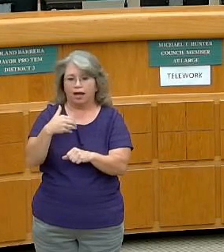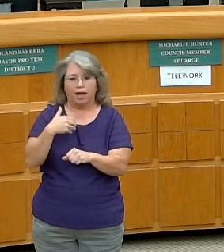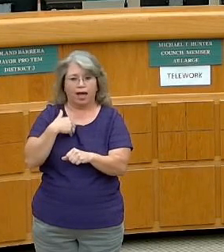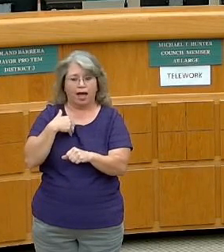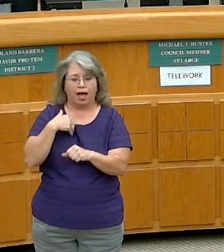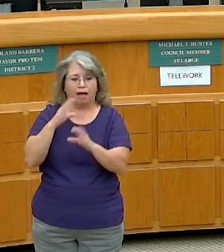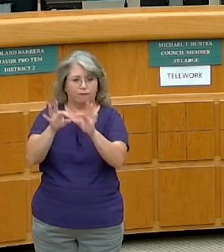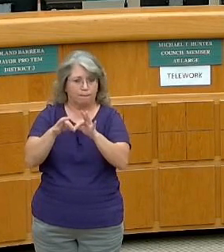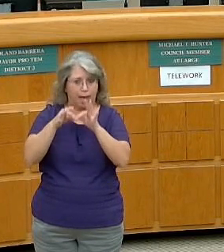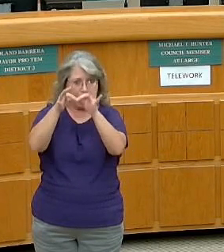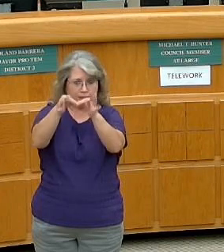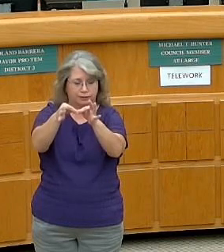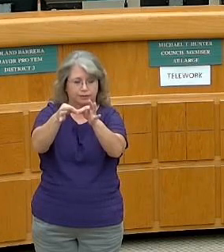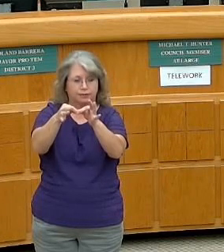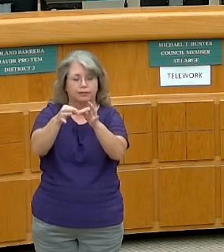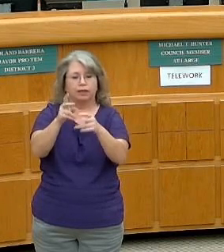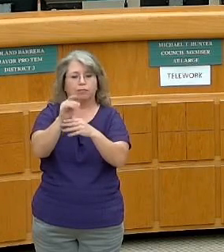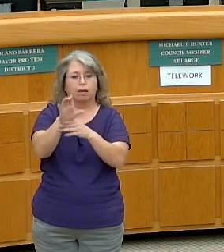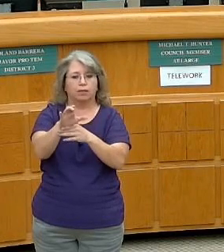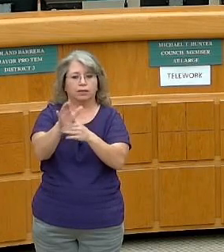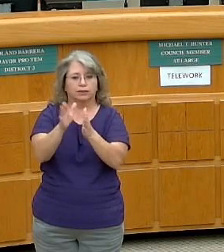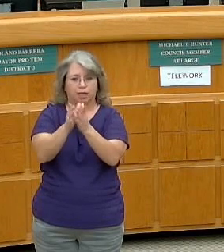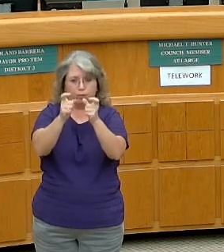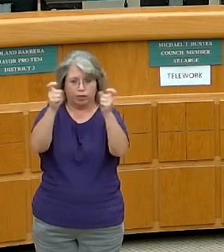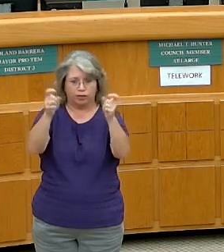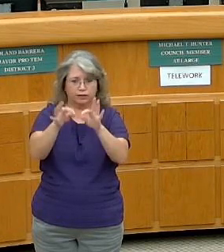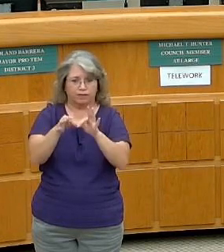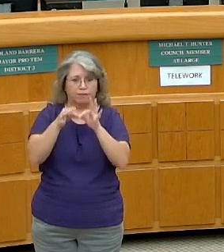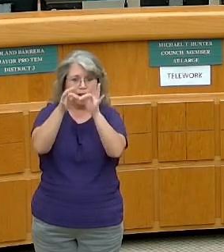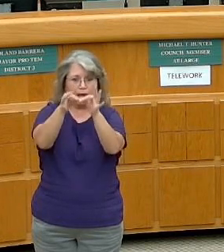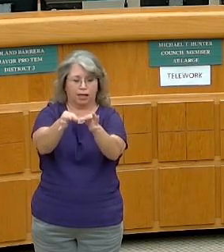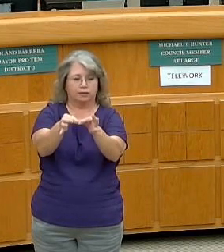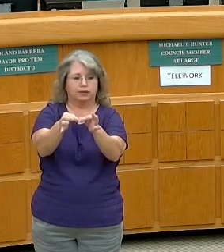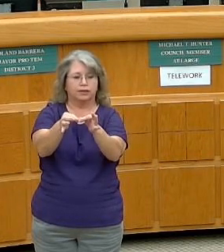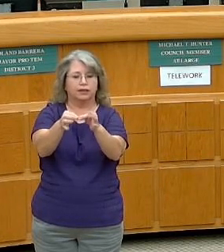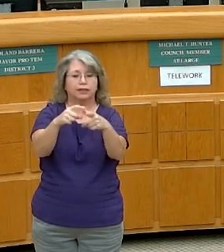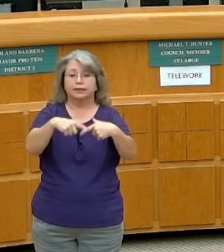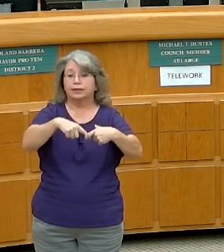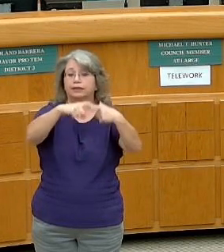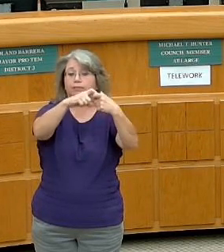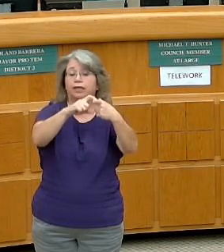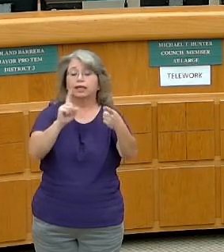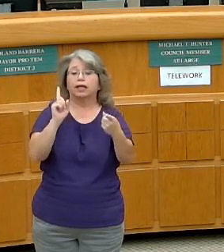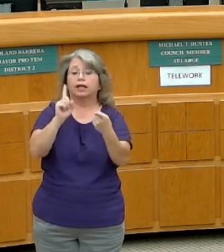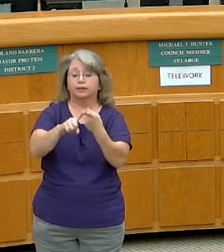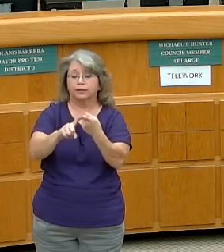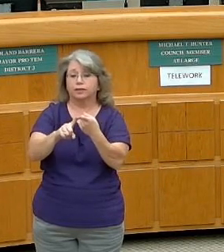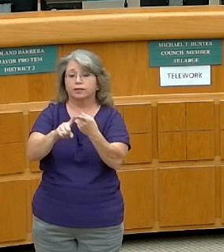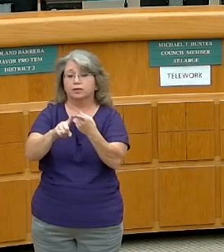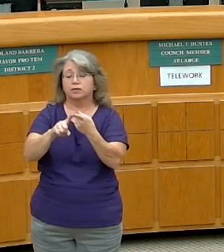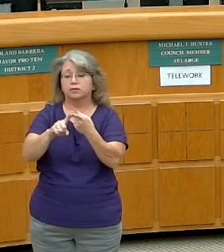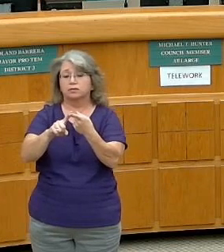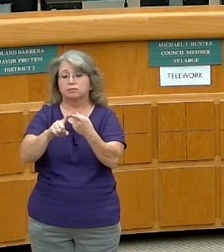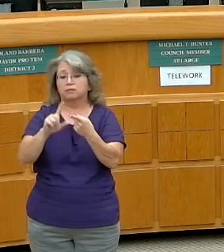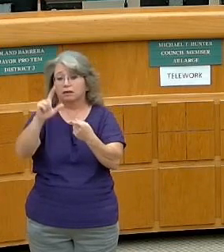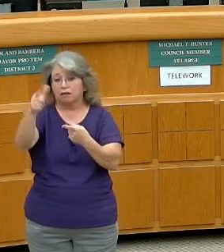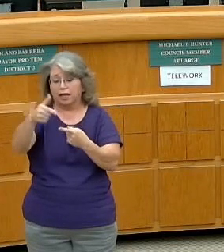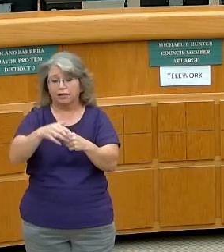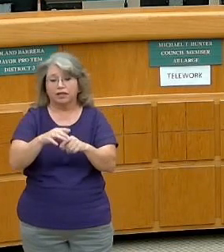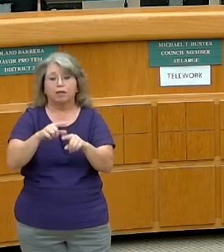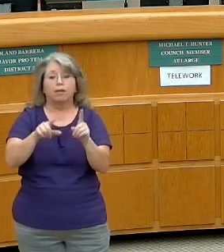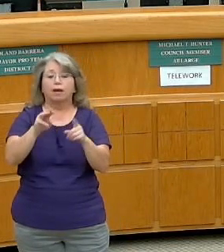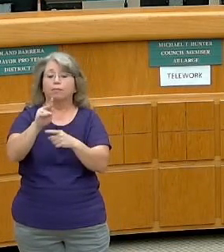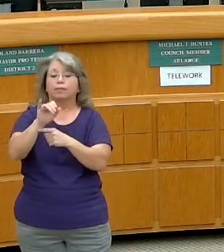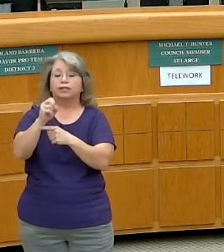Mass, the public celebrations of Mass, and they've been suspended until further notice. but the bishop says that's no excuse. You still can